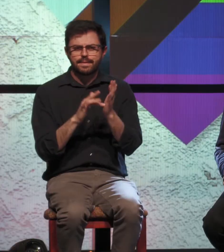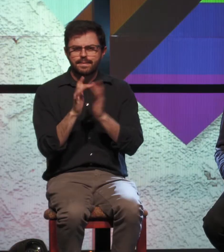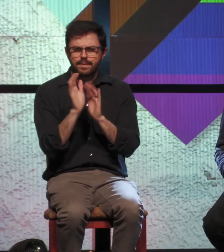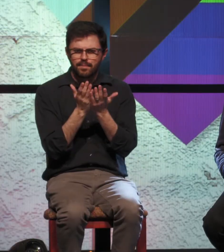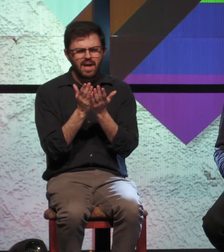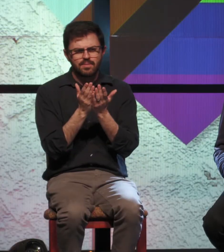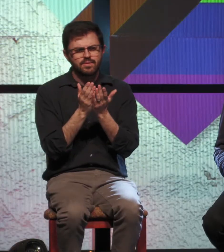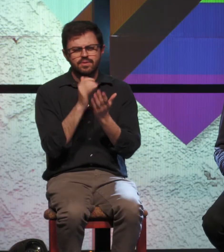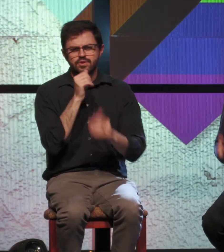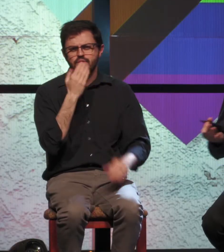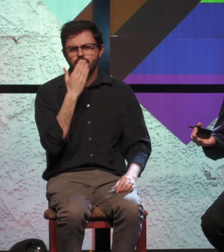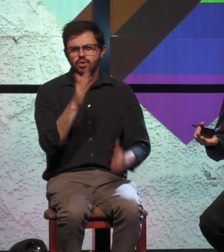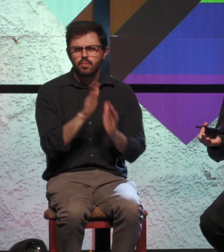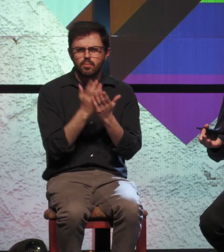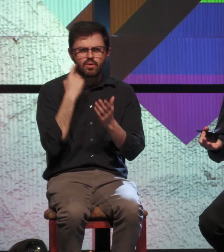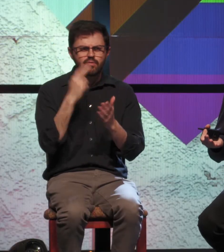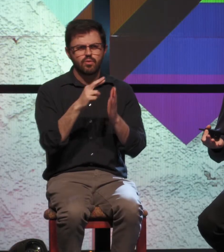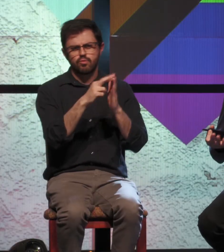know?